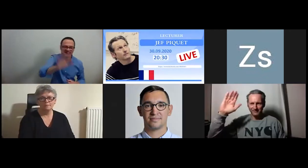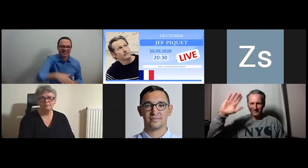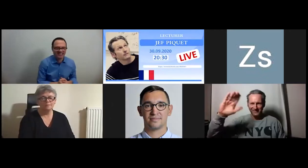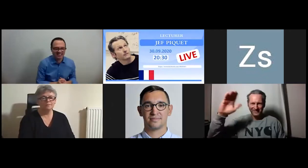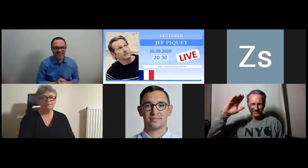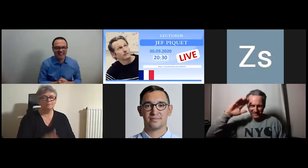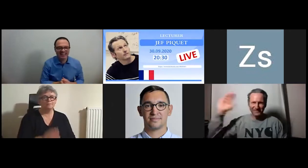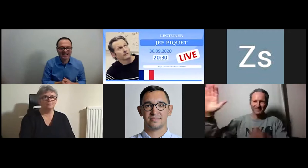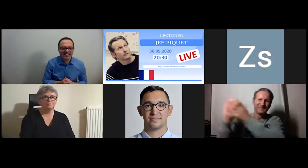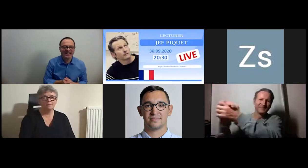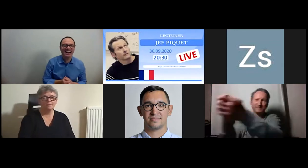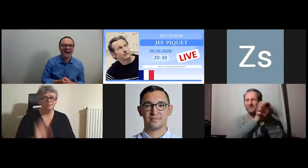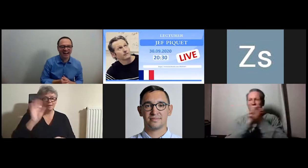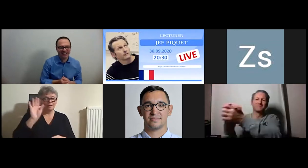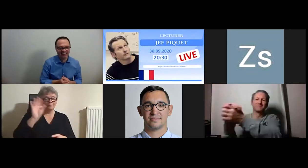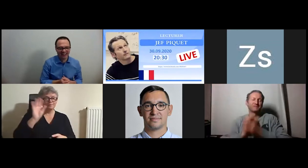Hello.